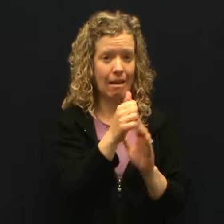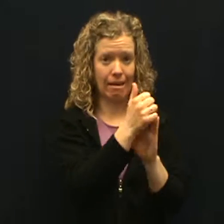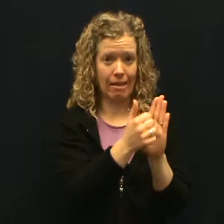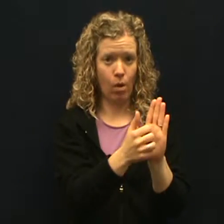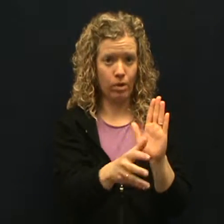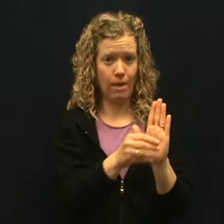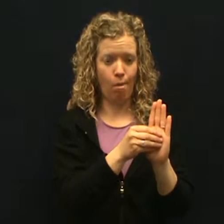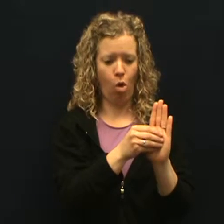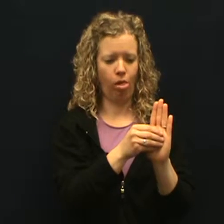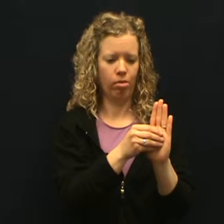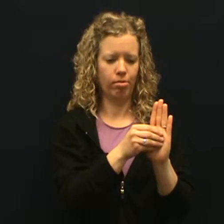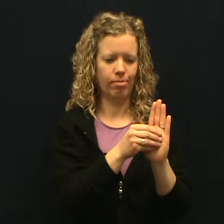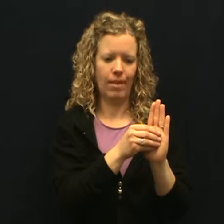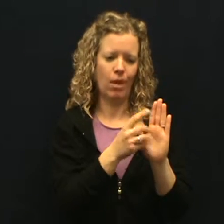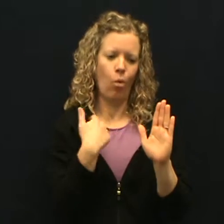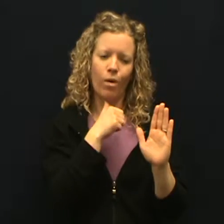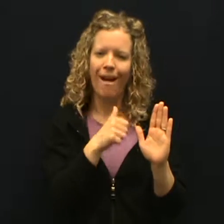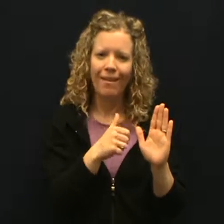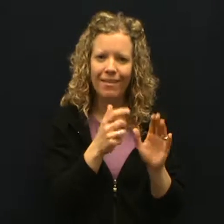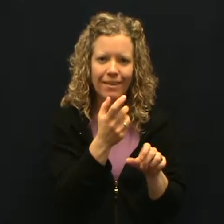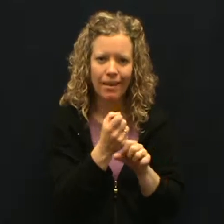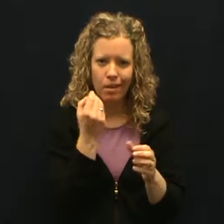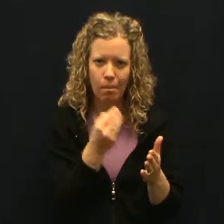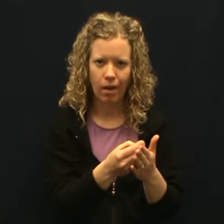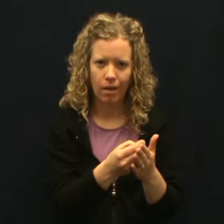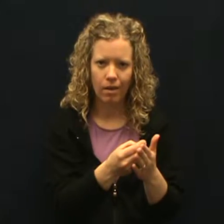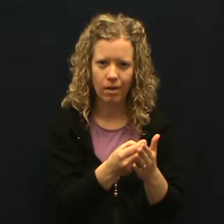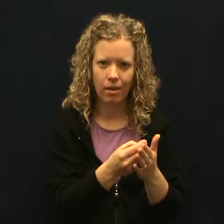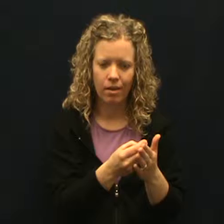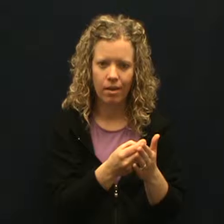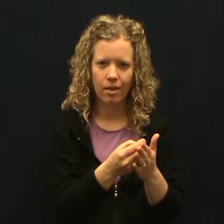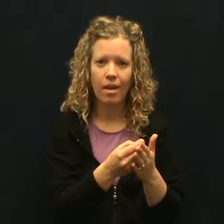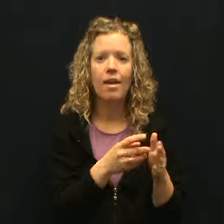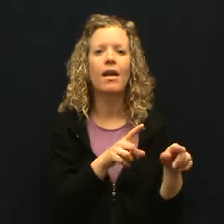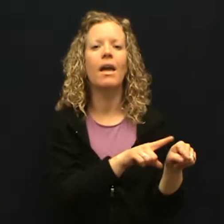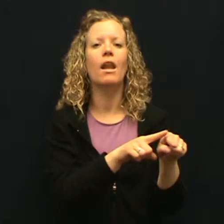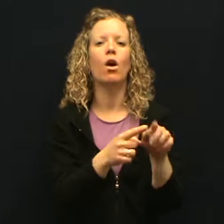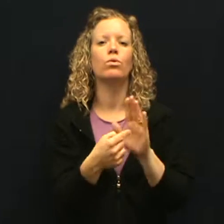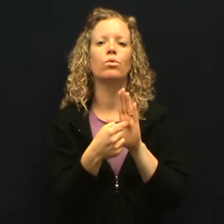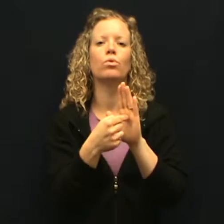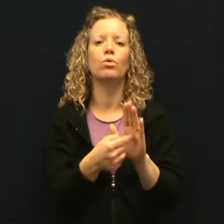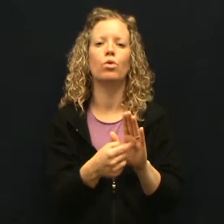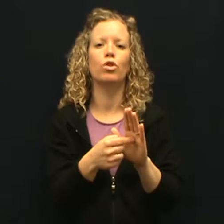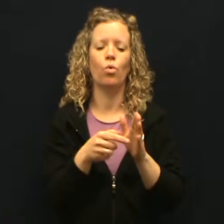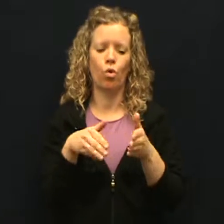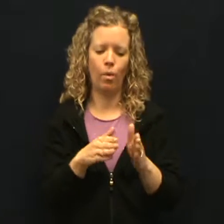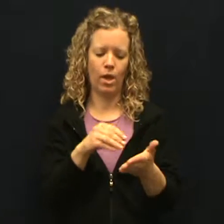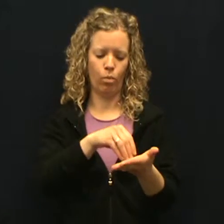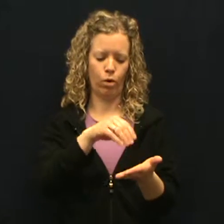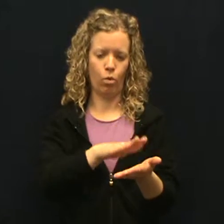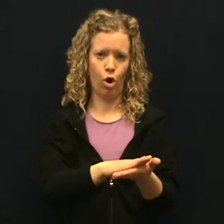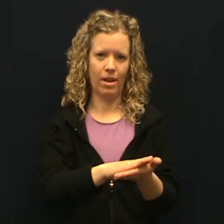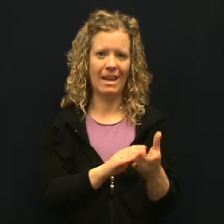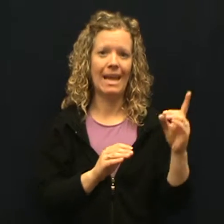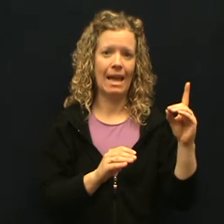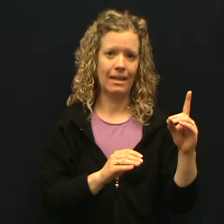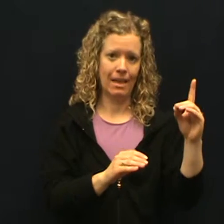collectible. It also shows us how to record a sale on credit. We debit accounts receivable and we credit